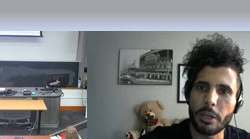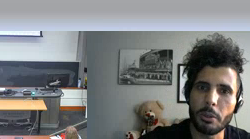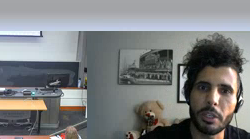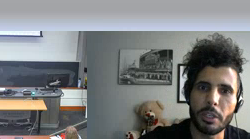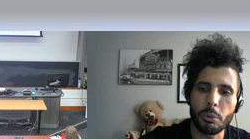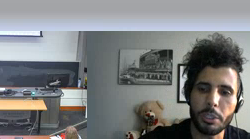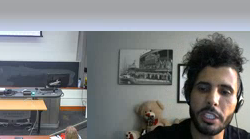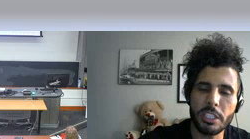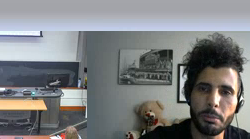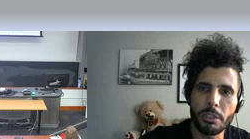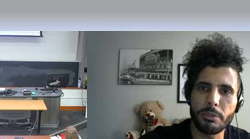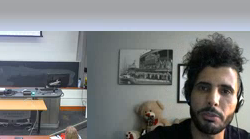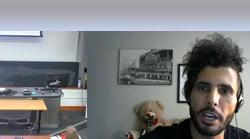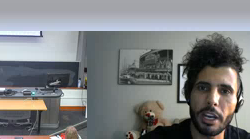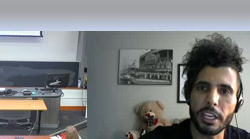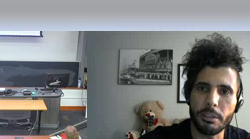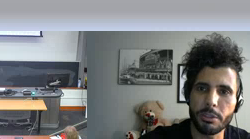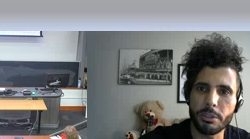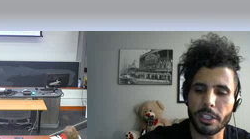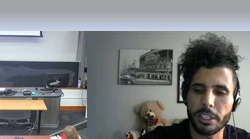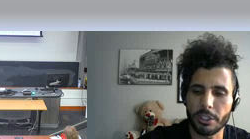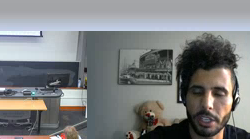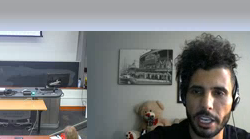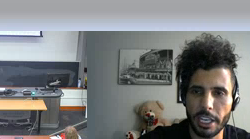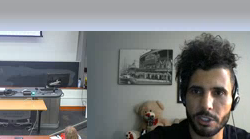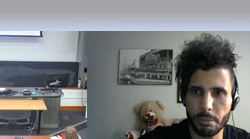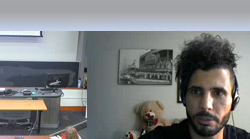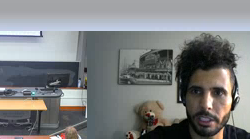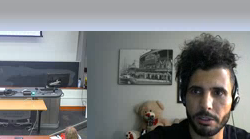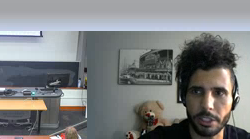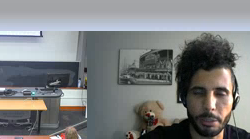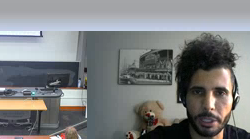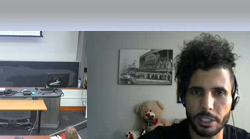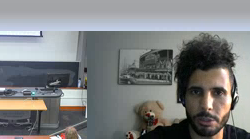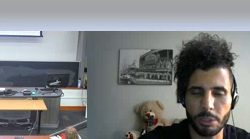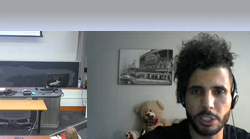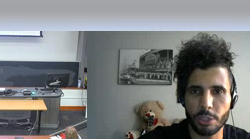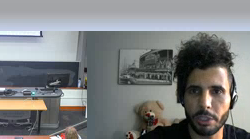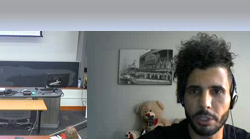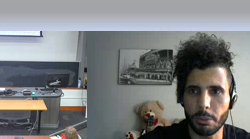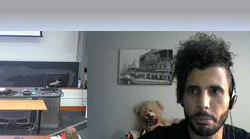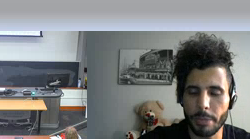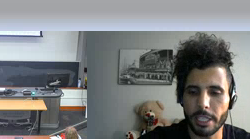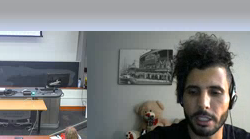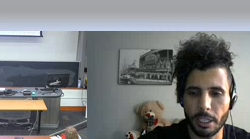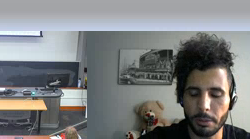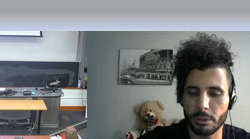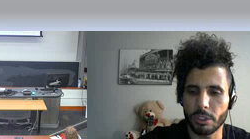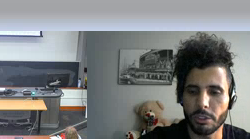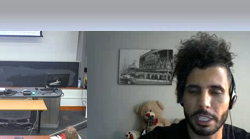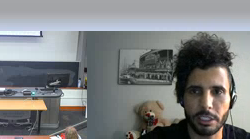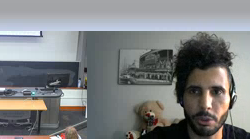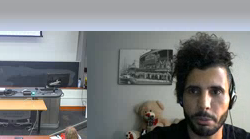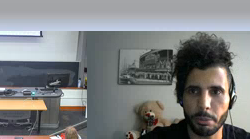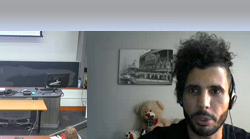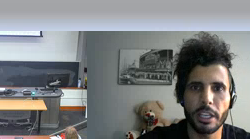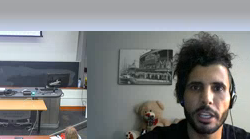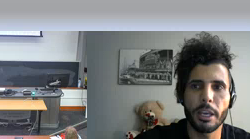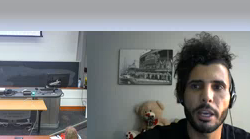Now, we simplified everything here. I have simplified everything because I really just want to go directly to the point.